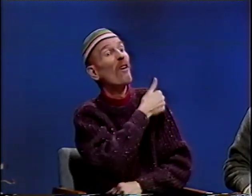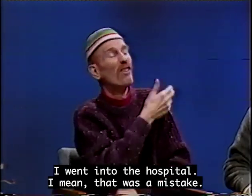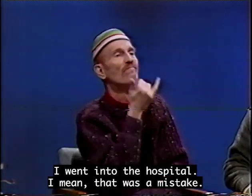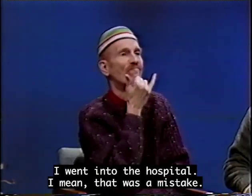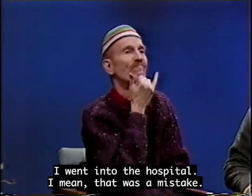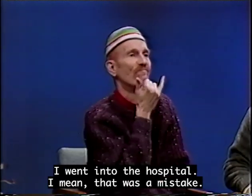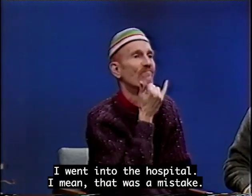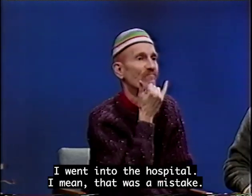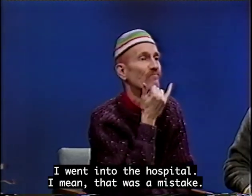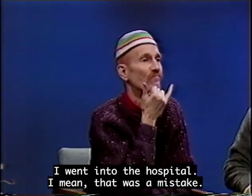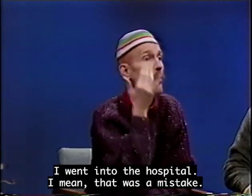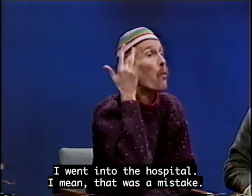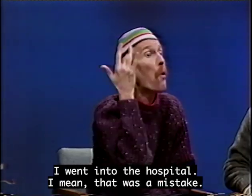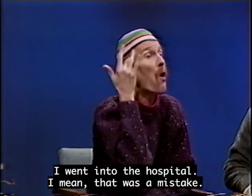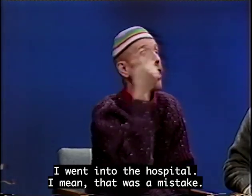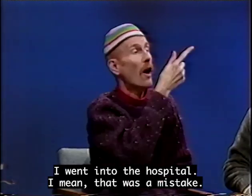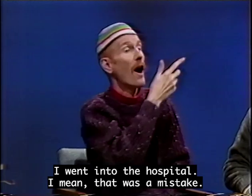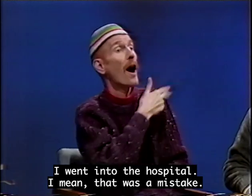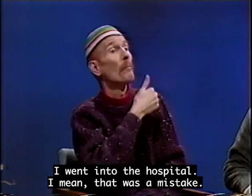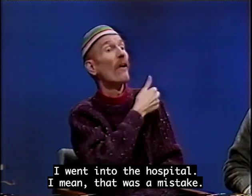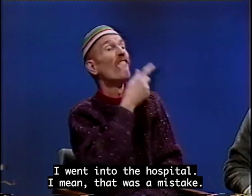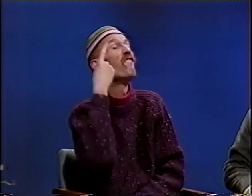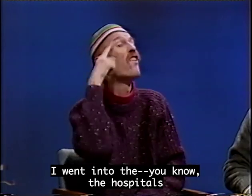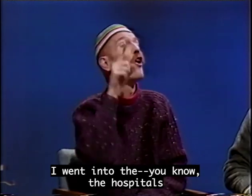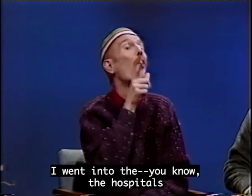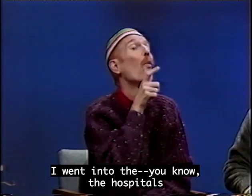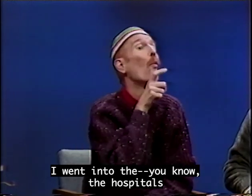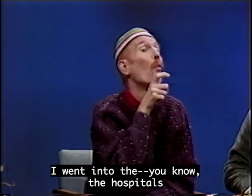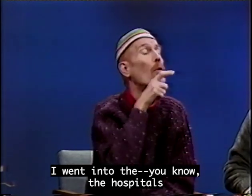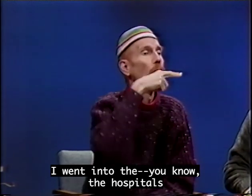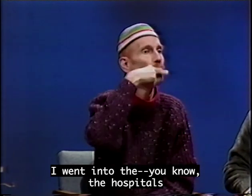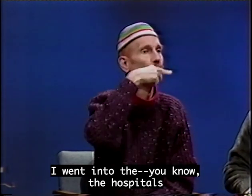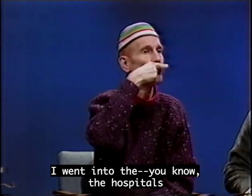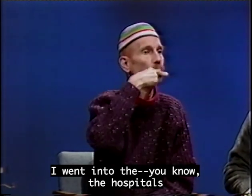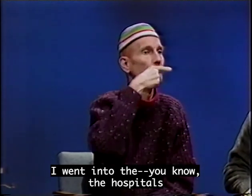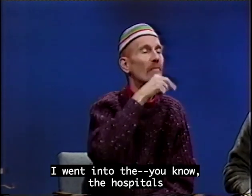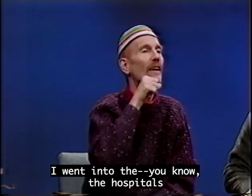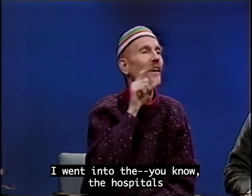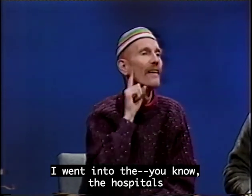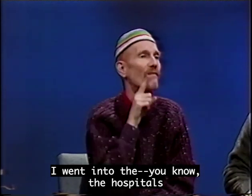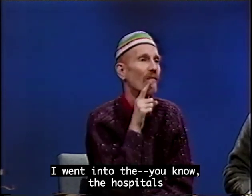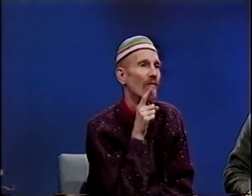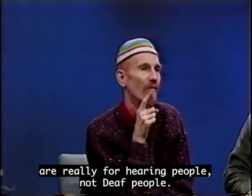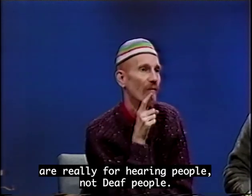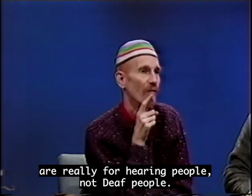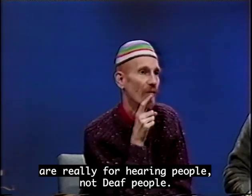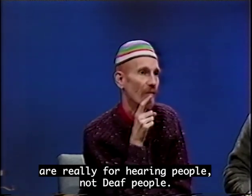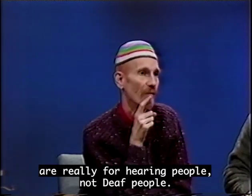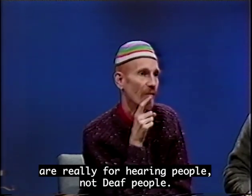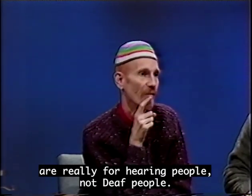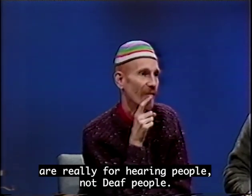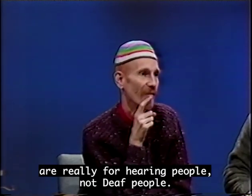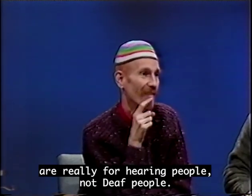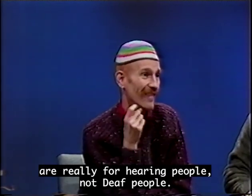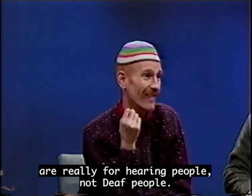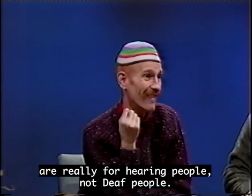I went into the hospital. I mean, that was a mistake. I went into the hospitals are really for hearing people, not deaf